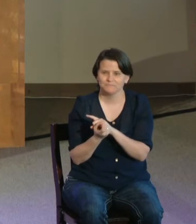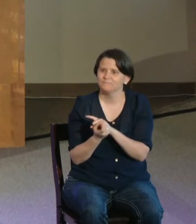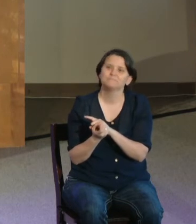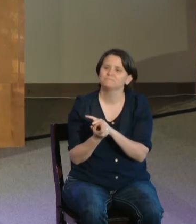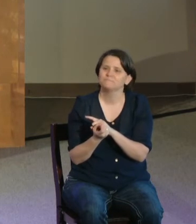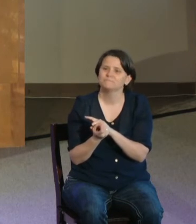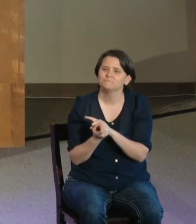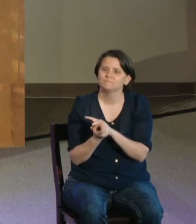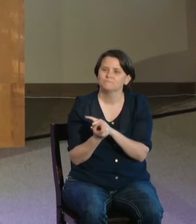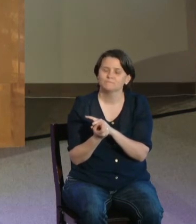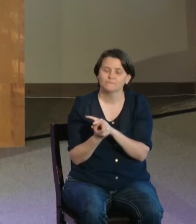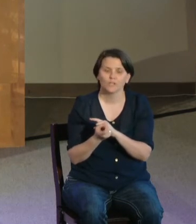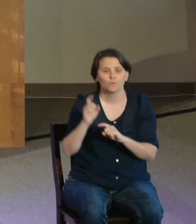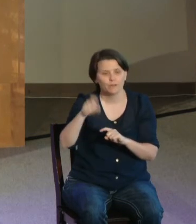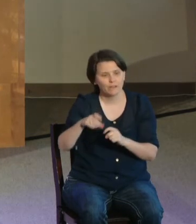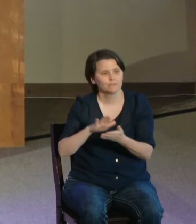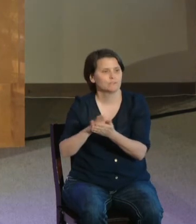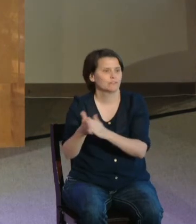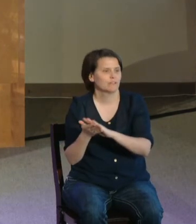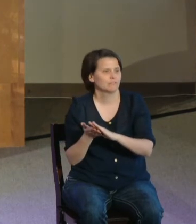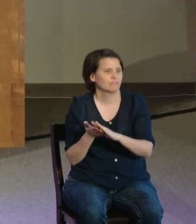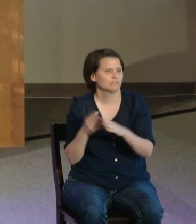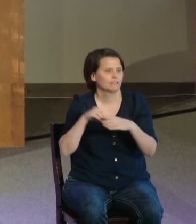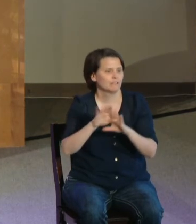And so we need to practice forgiveness in this as well, my friends.